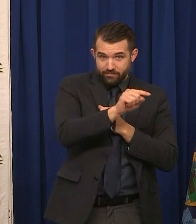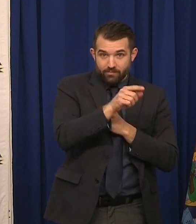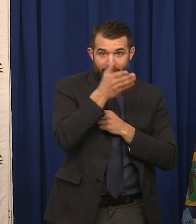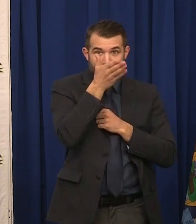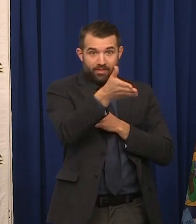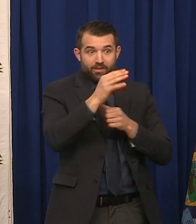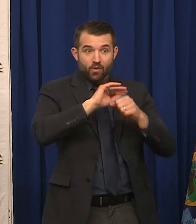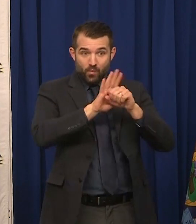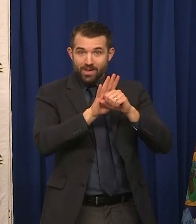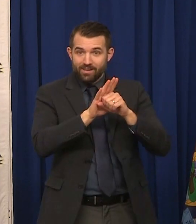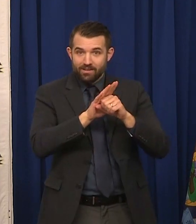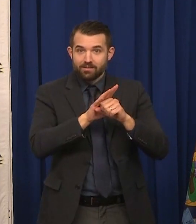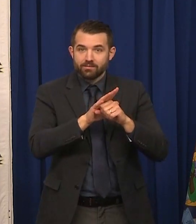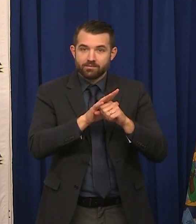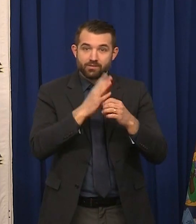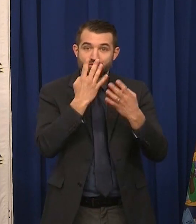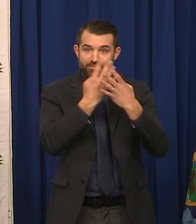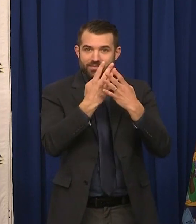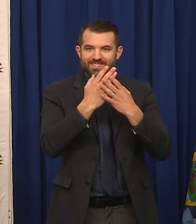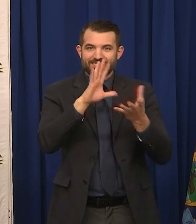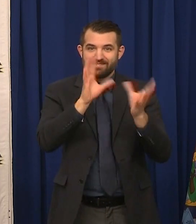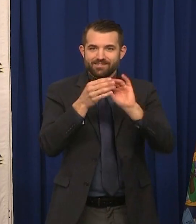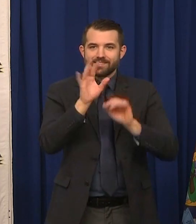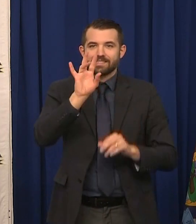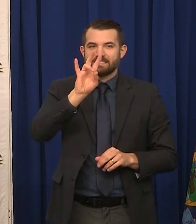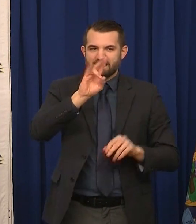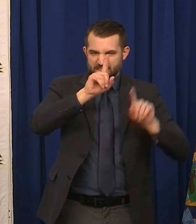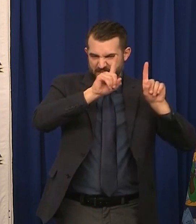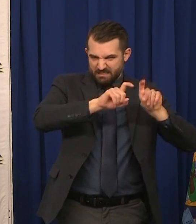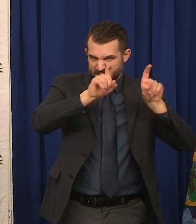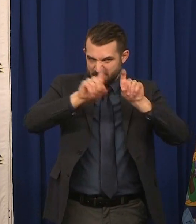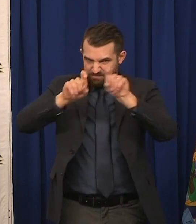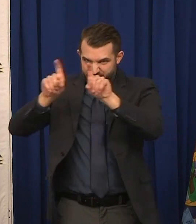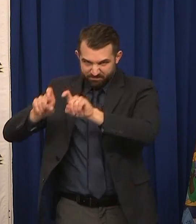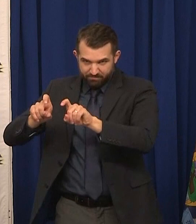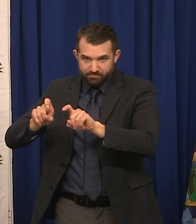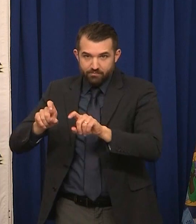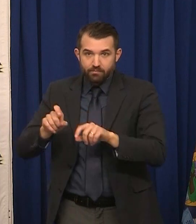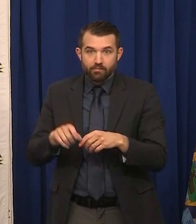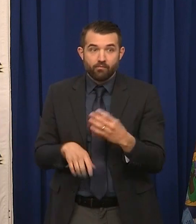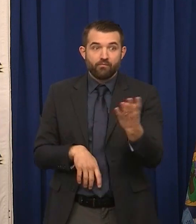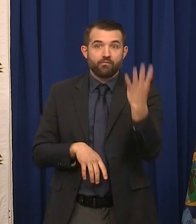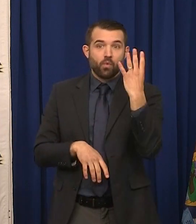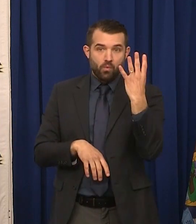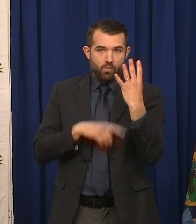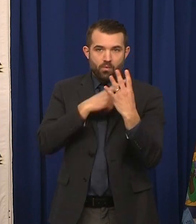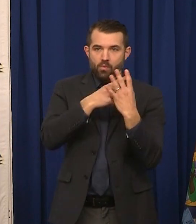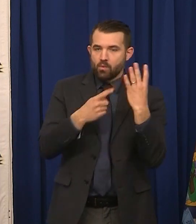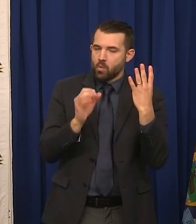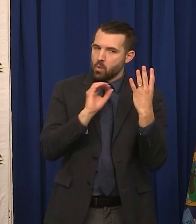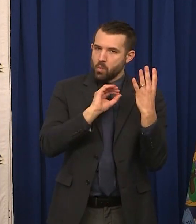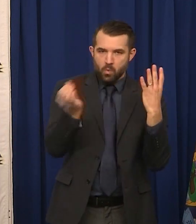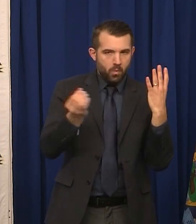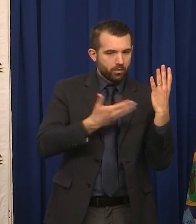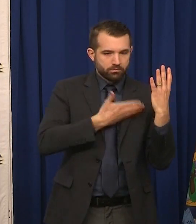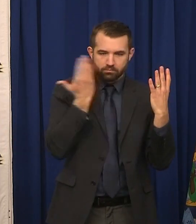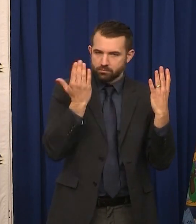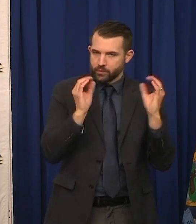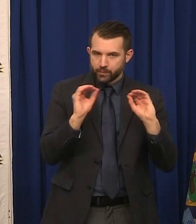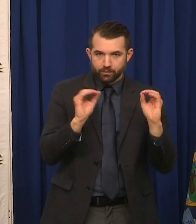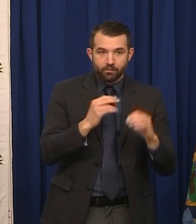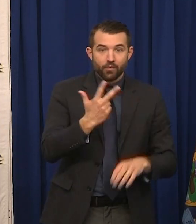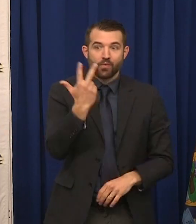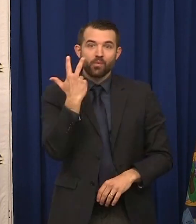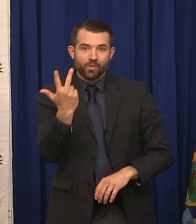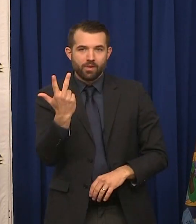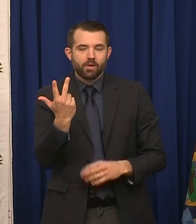7 clients have been tested. 4 have been negative, and 3 are pending. The Department of